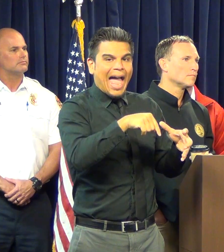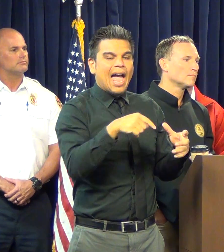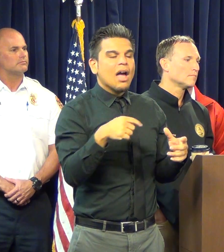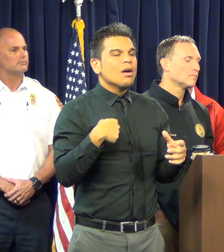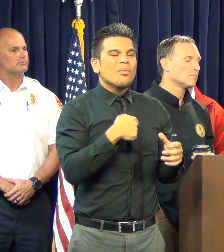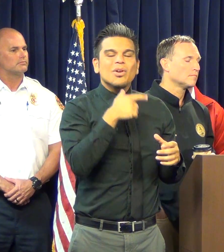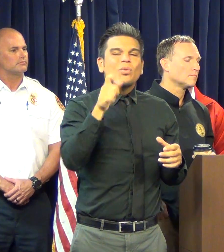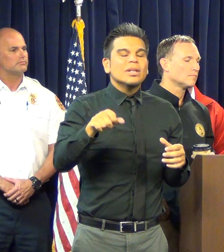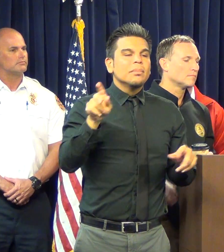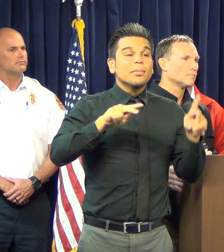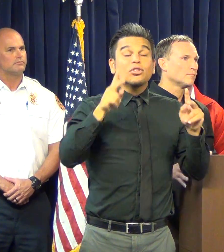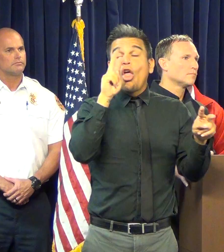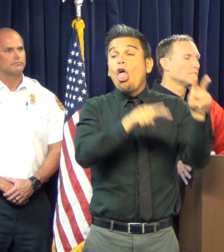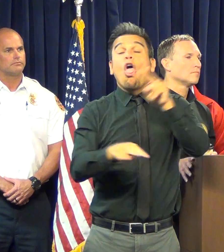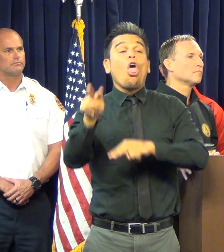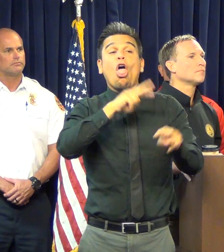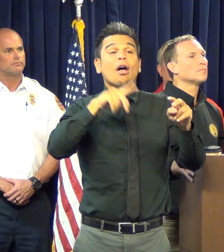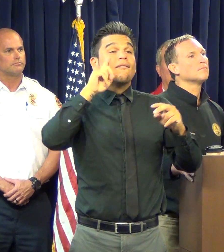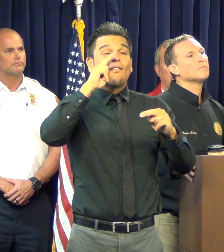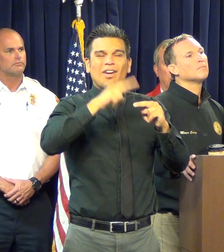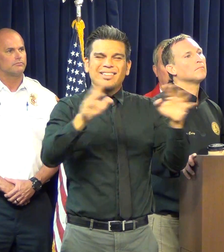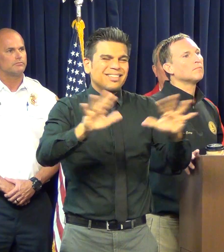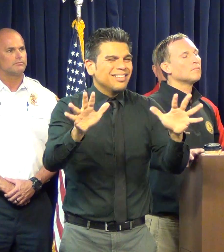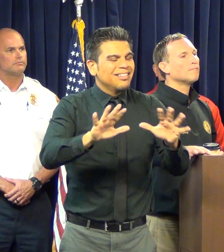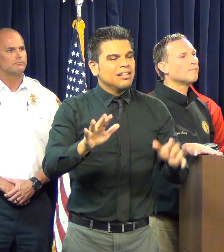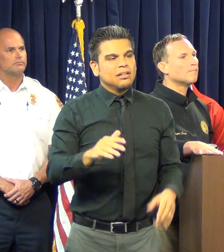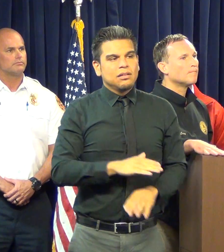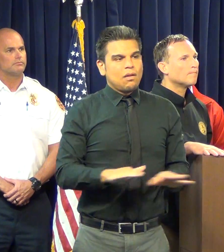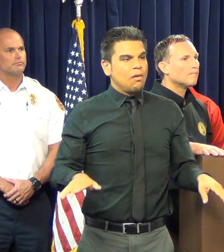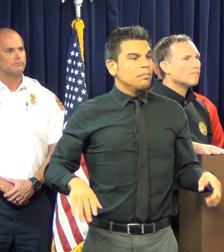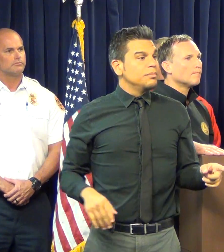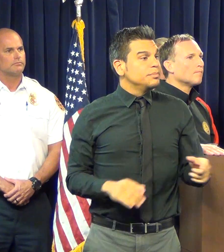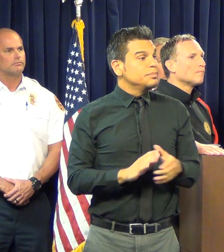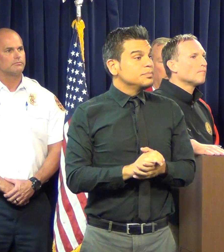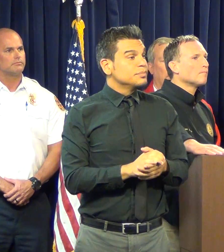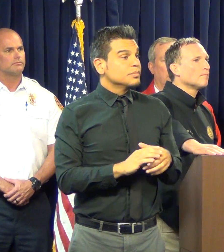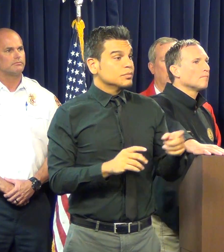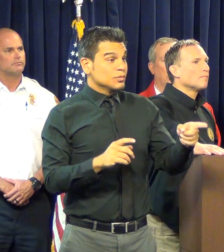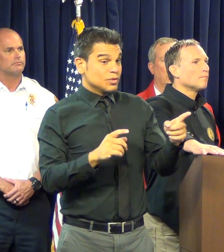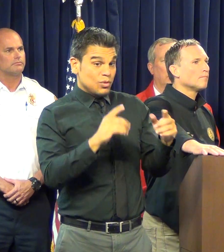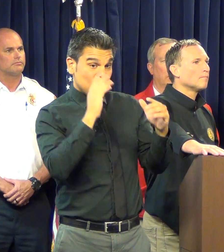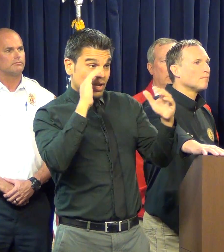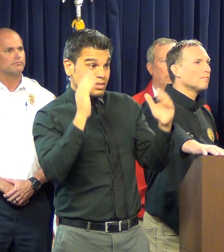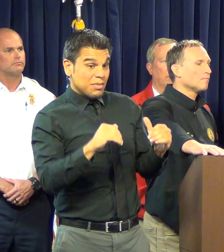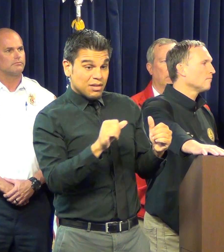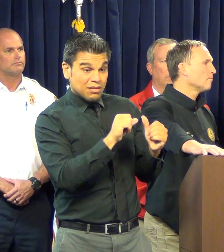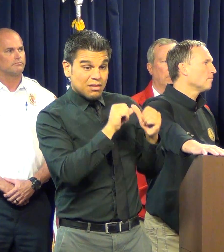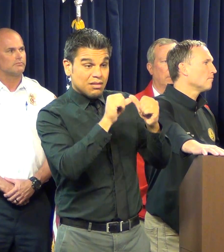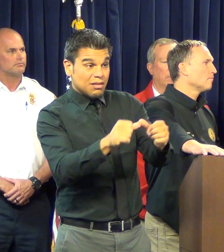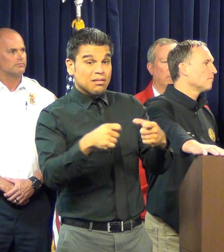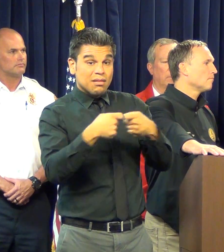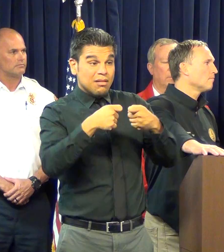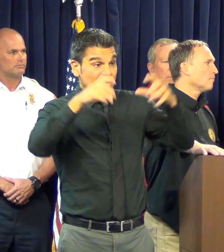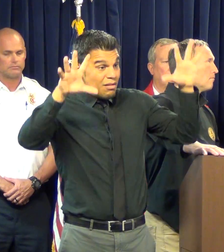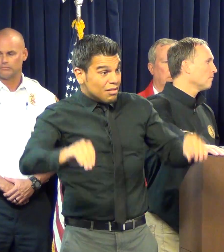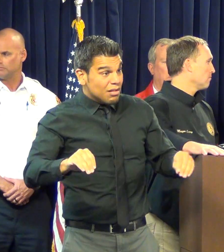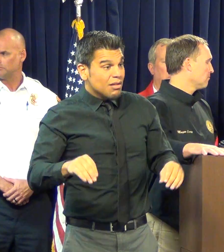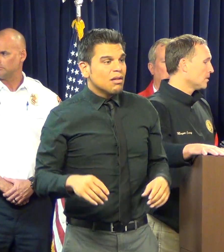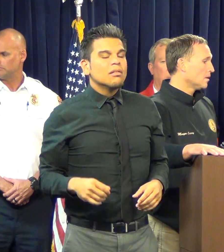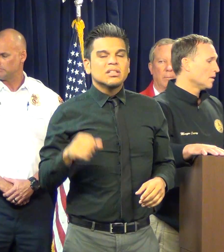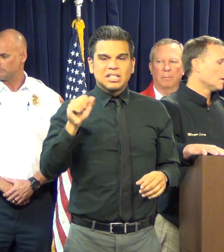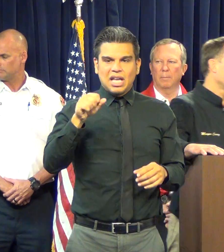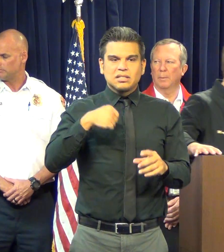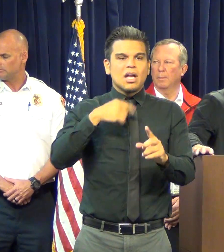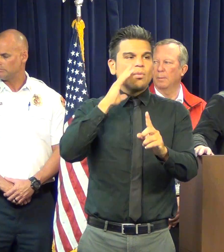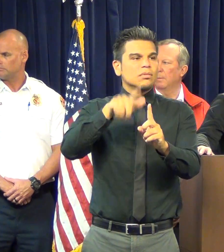sightseeing hindering that. So. You'll expect prolonged power outages, and if so, where? Well, we do. I'll let someone else